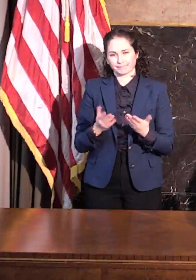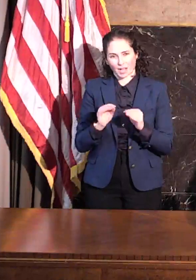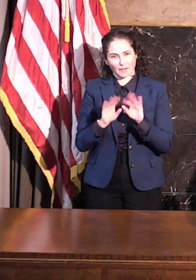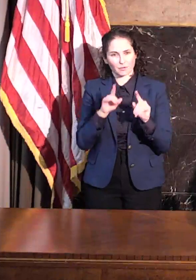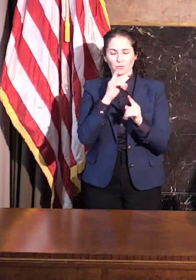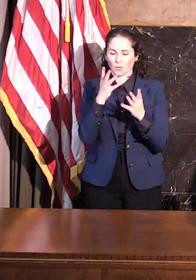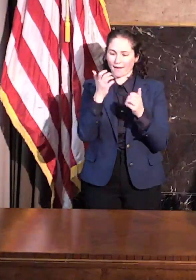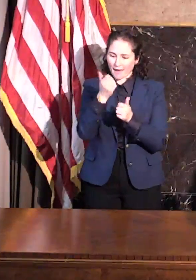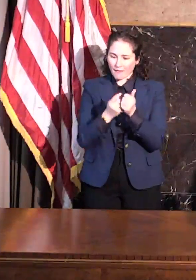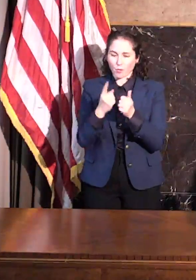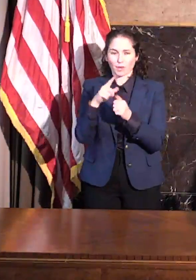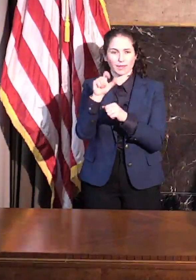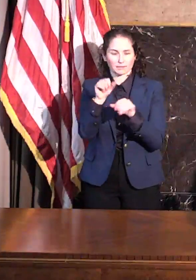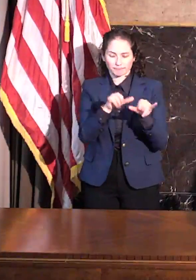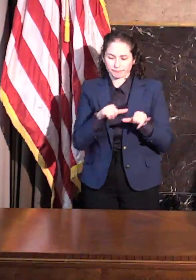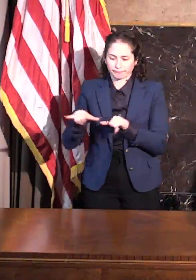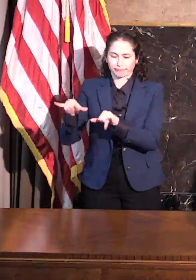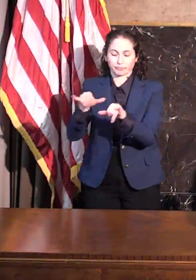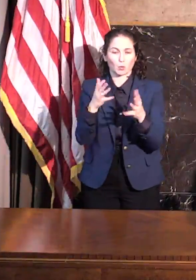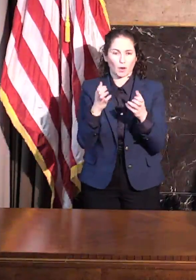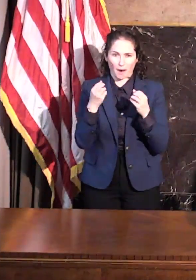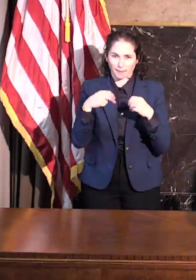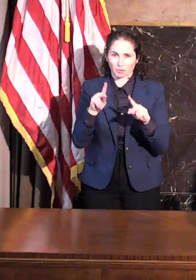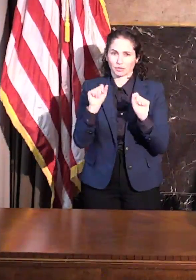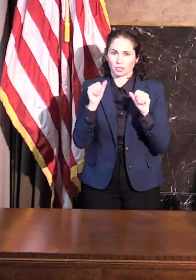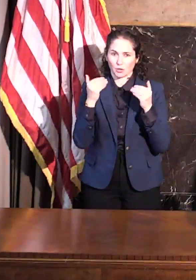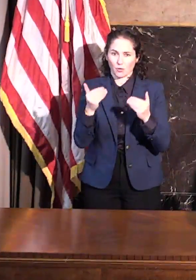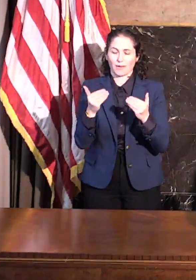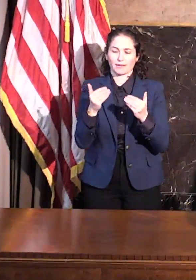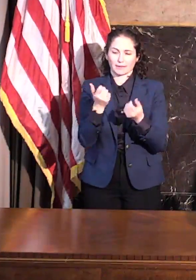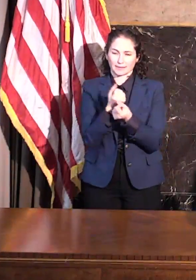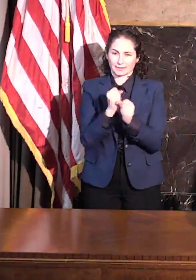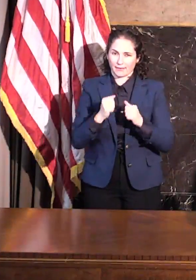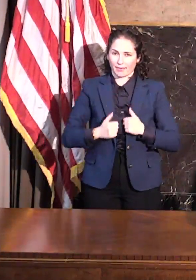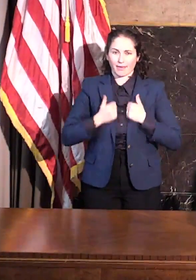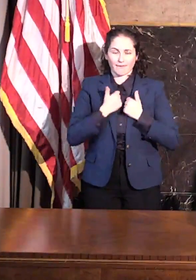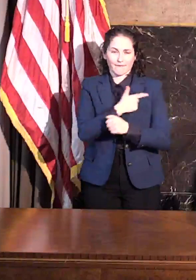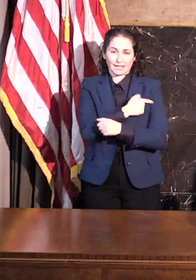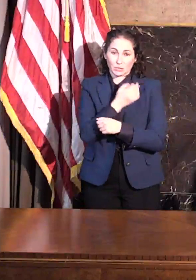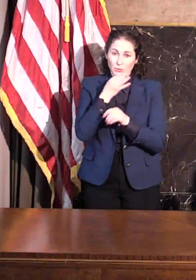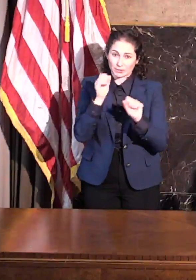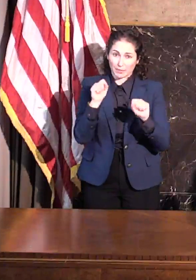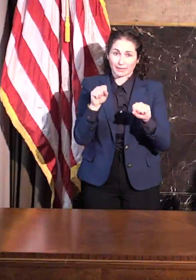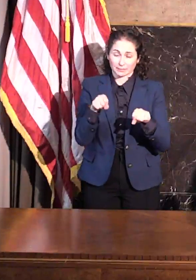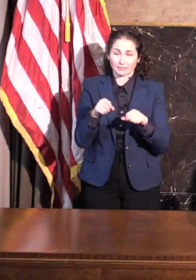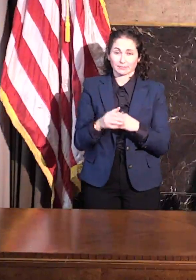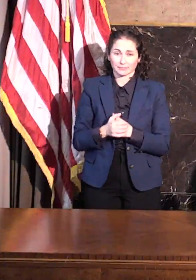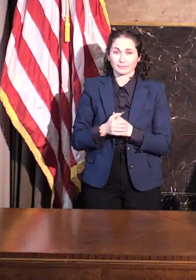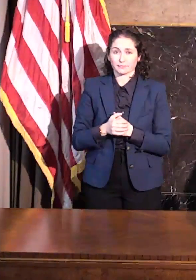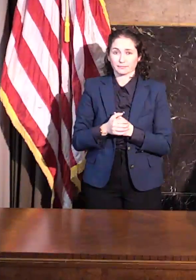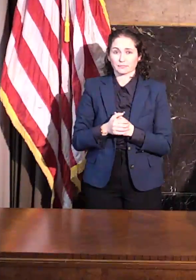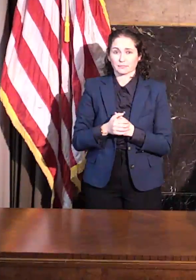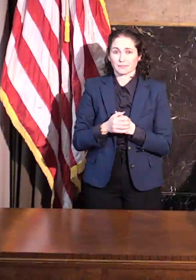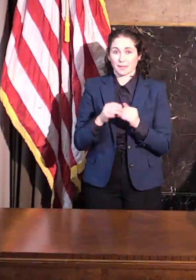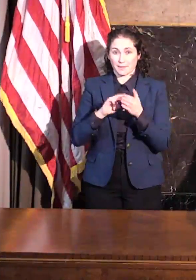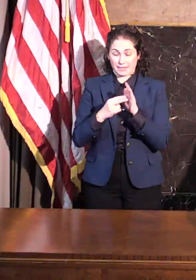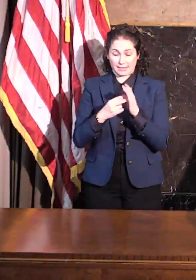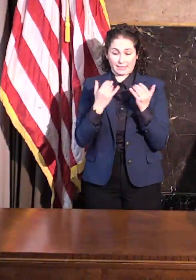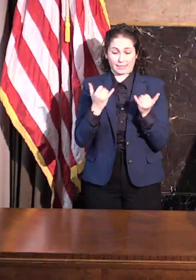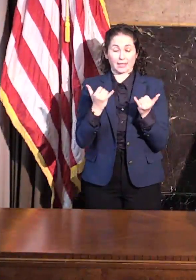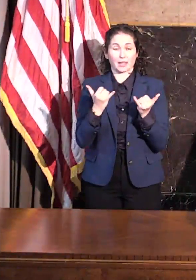when, and that'll be determined by the speed at which and the number of them who decide to be vaccinated.